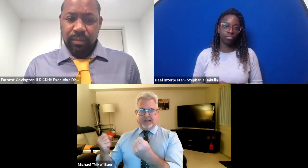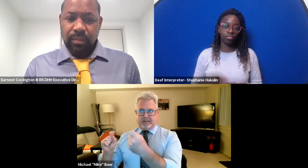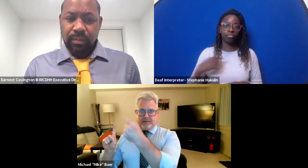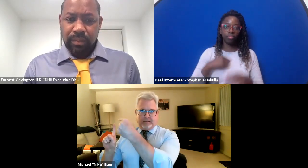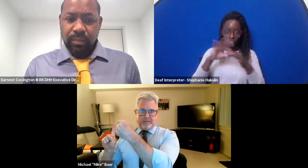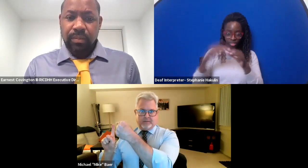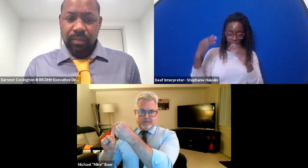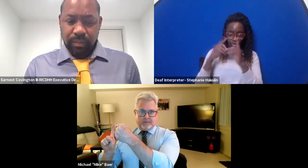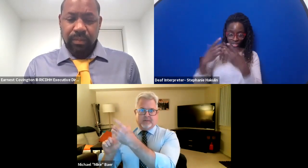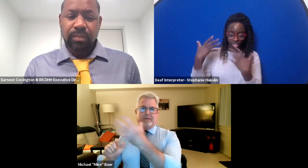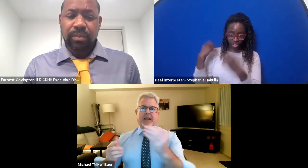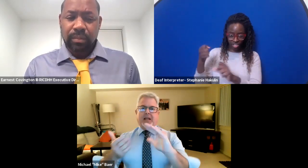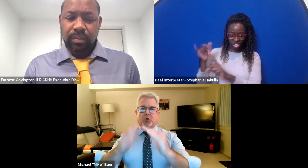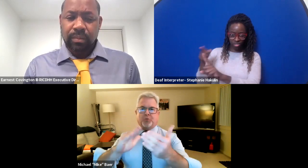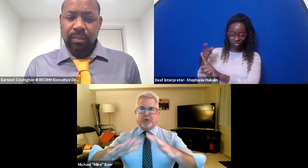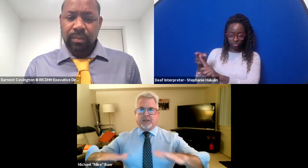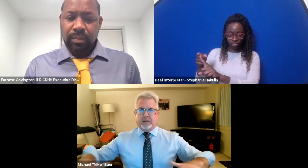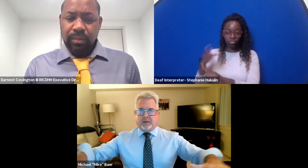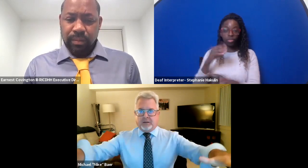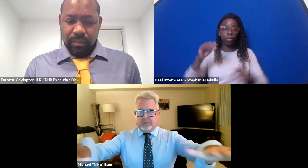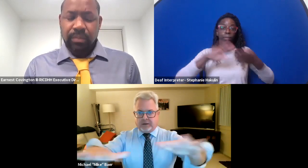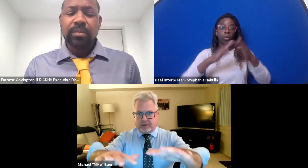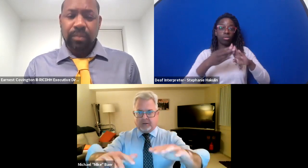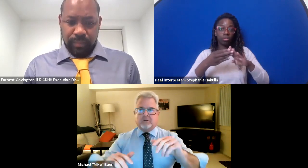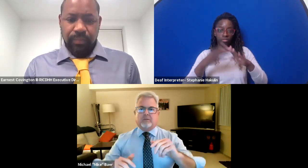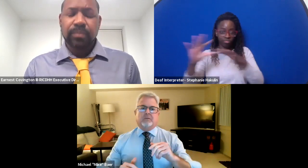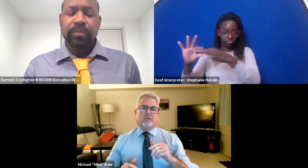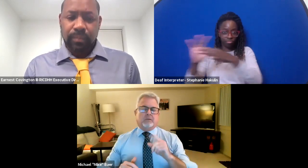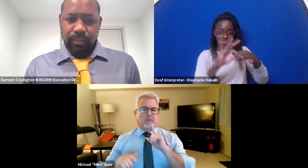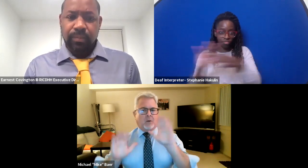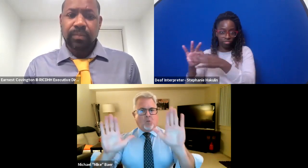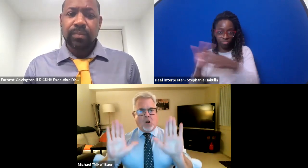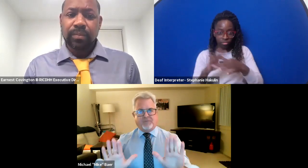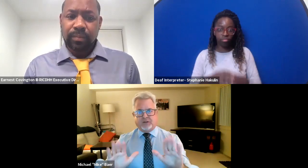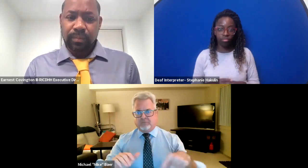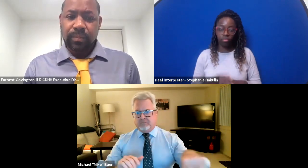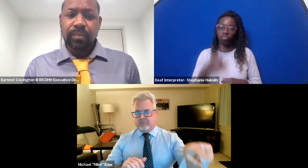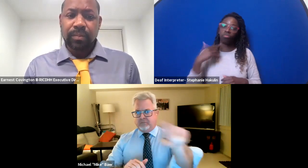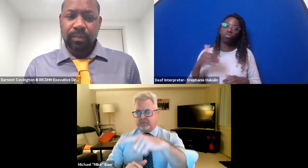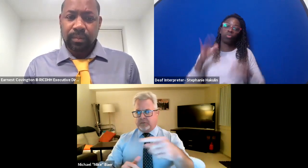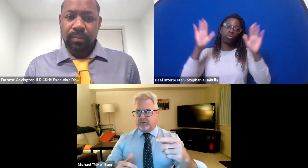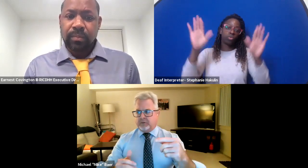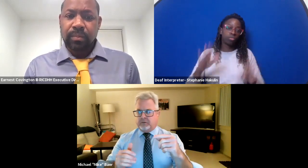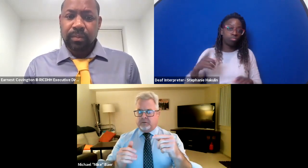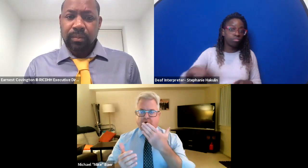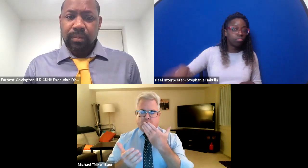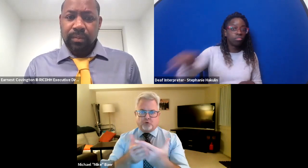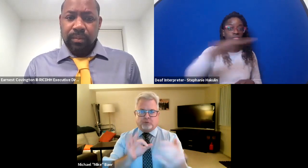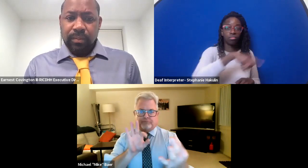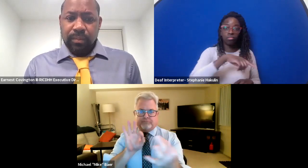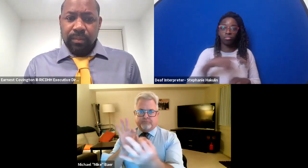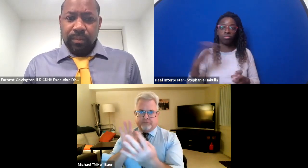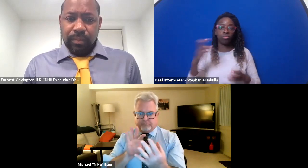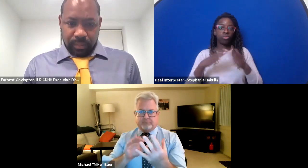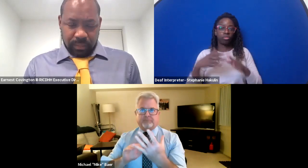liaison to the Department of Health in Rhode Island and the community I'm the liaison between them. And really,